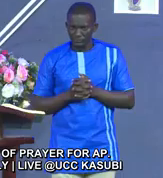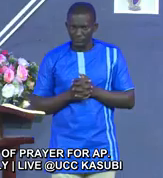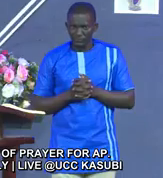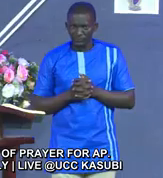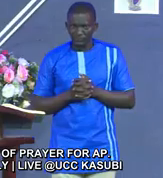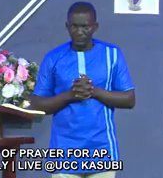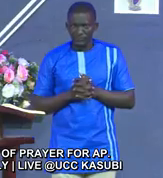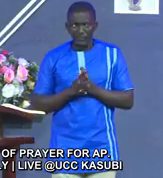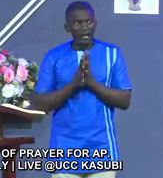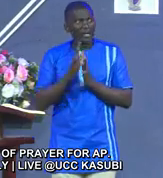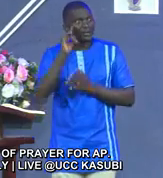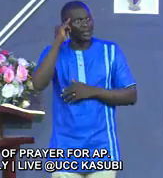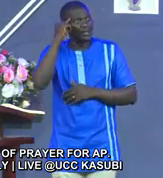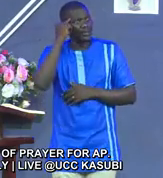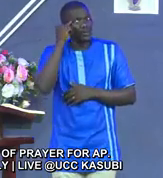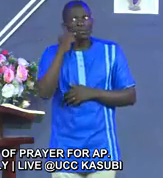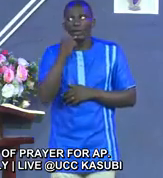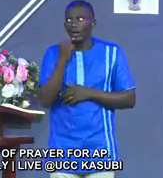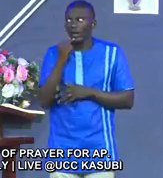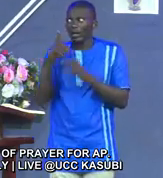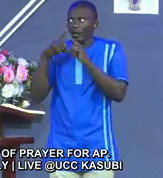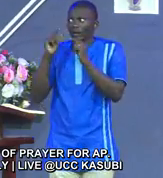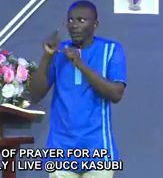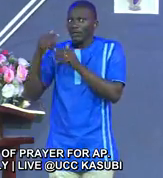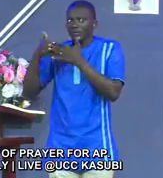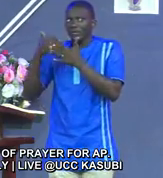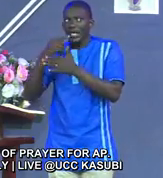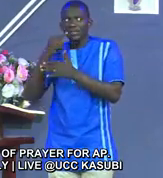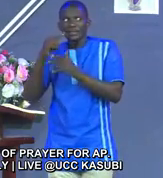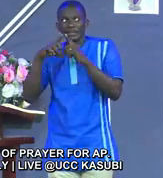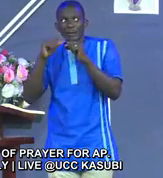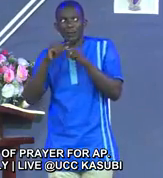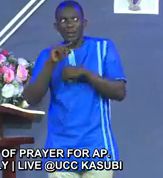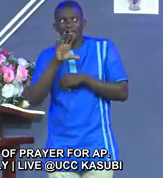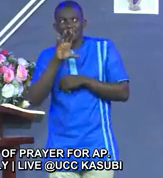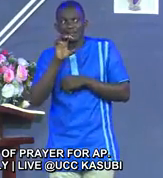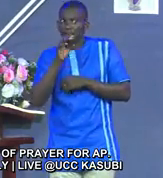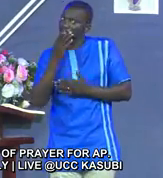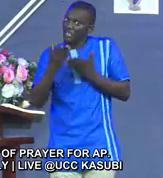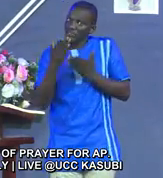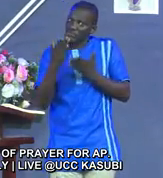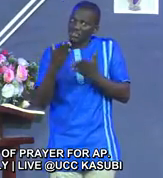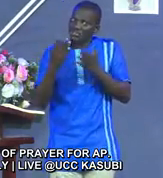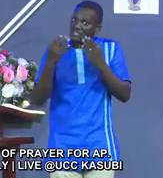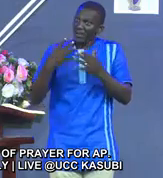prayer. And I thought about what she had said.